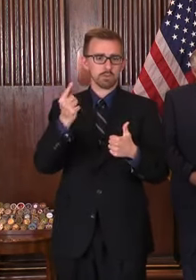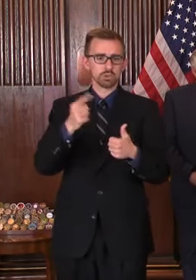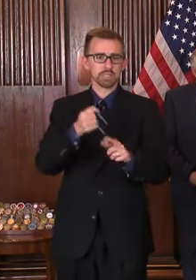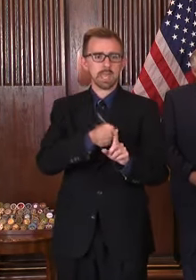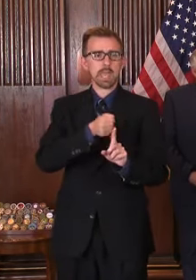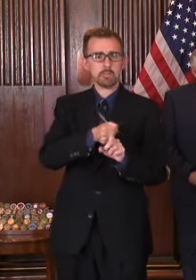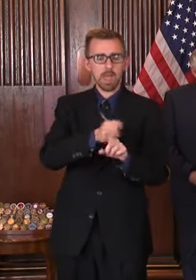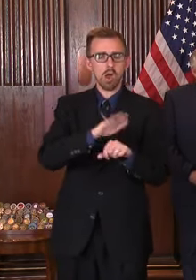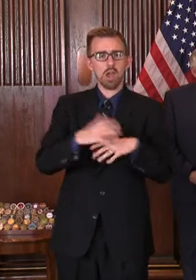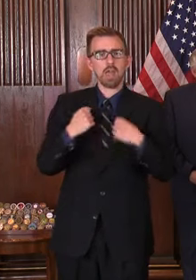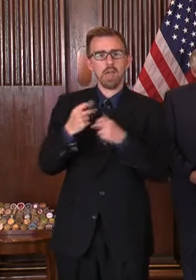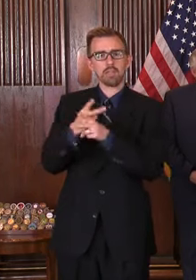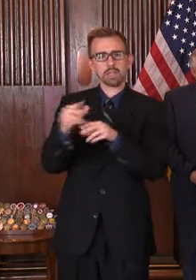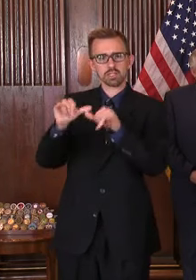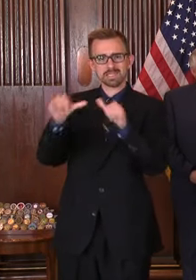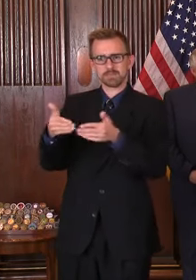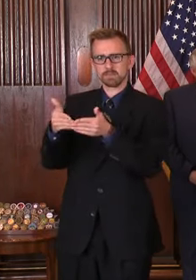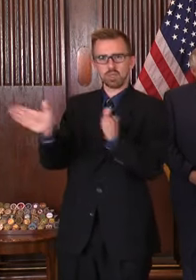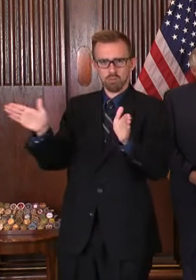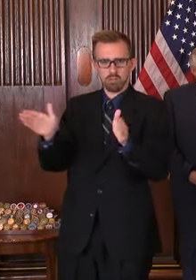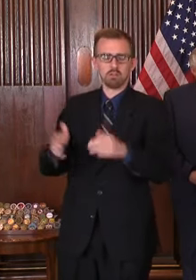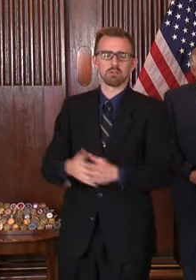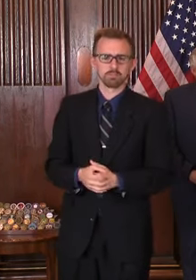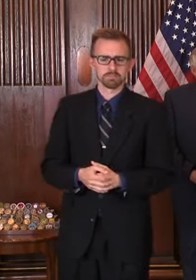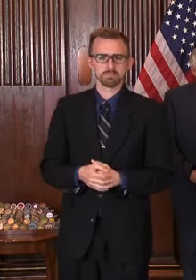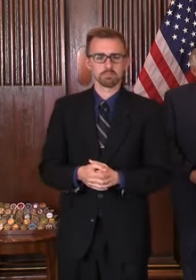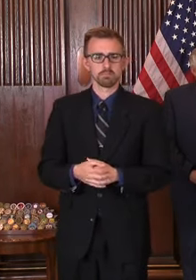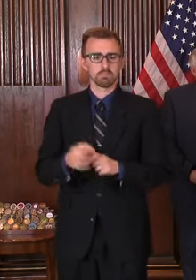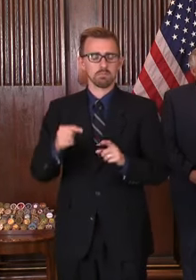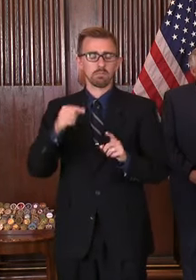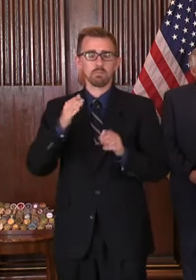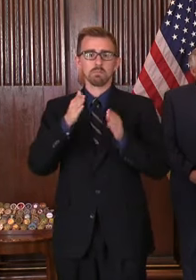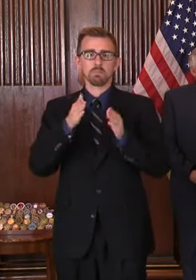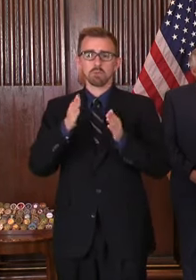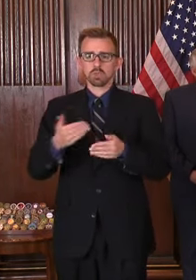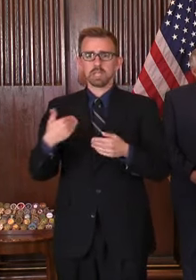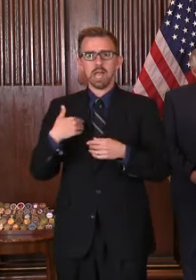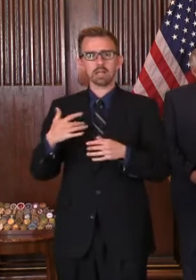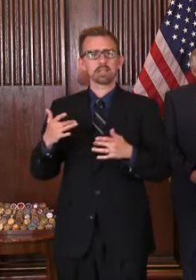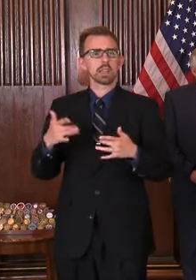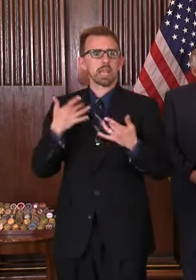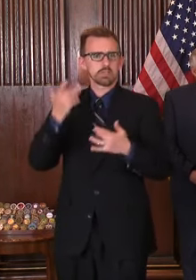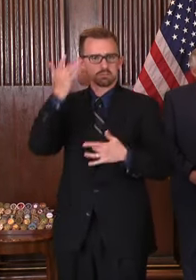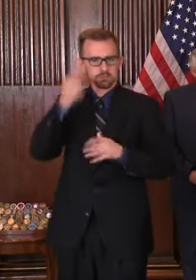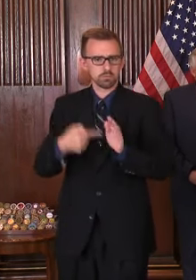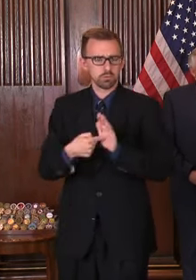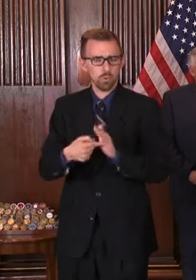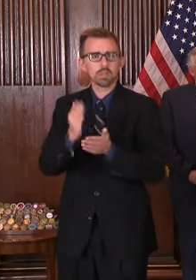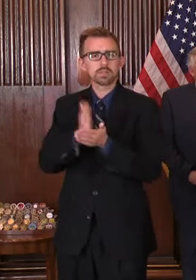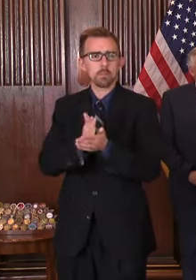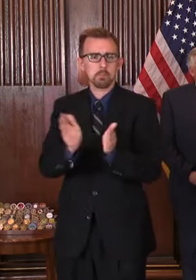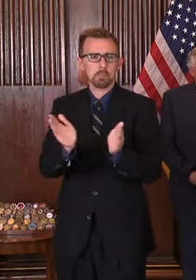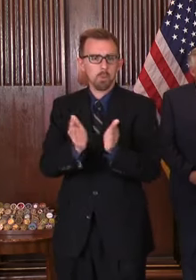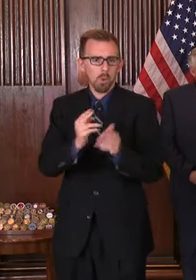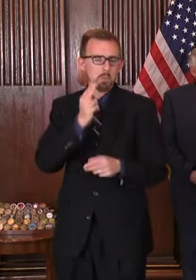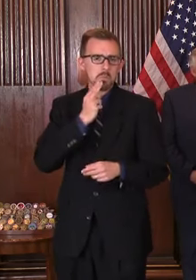impact on the healthcare system from those people who may have mild disease. Some of them, some small fraction,